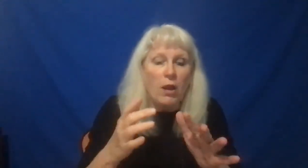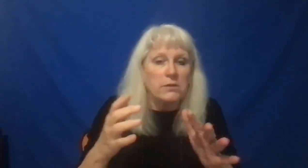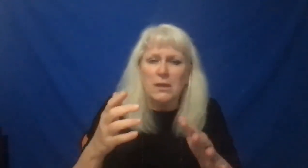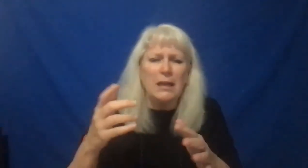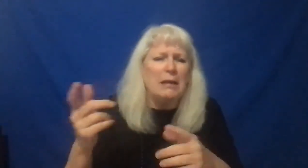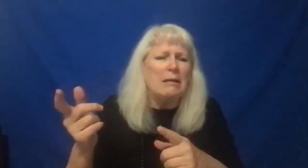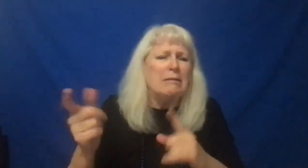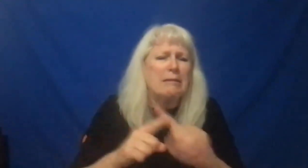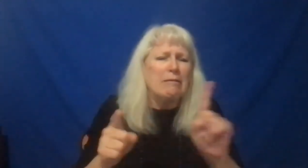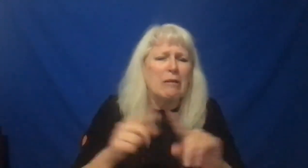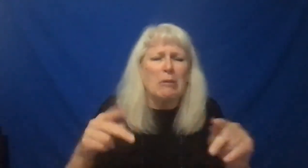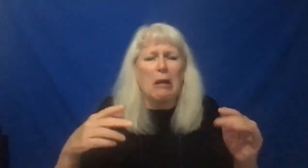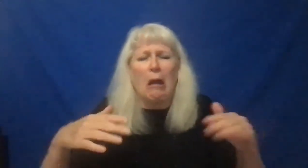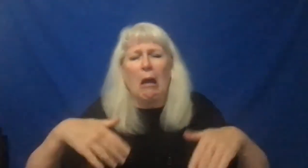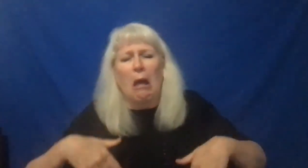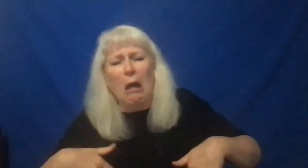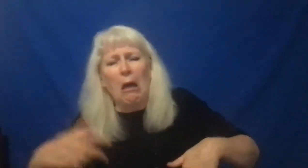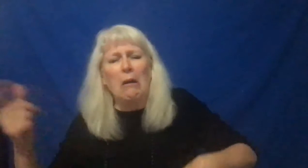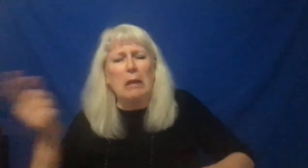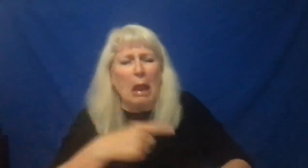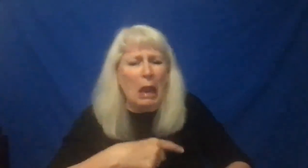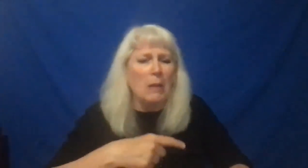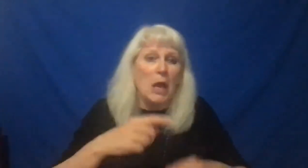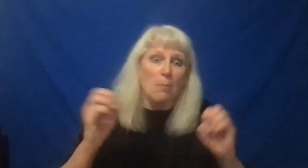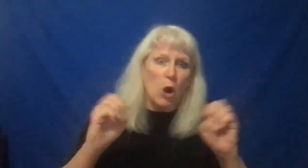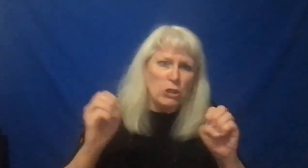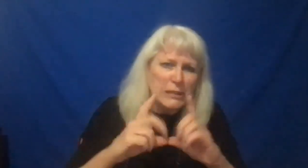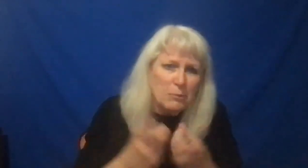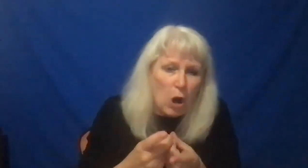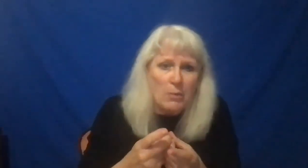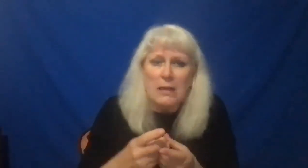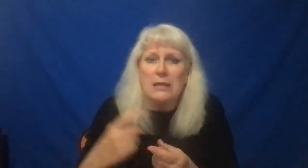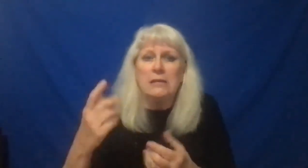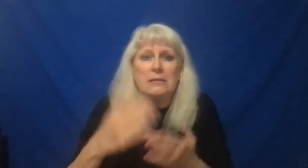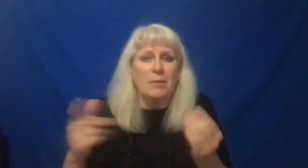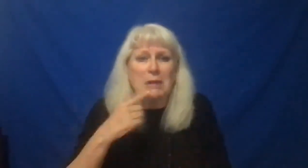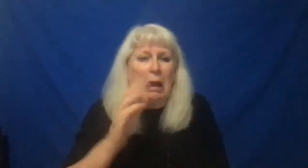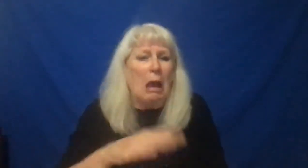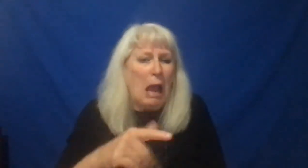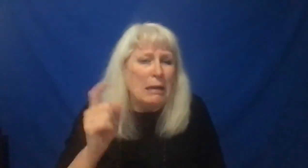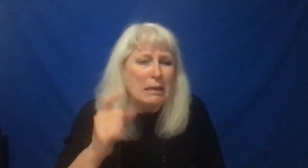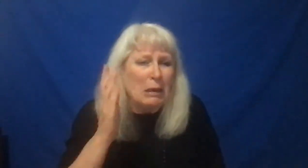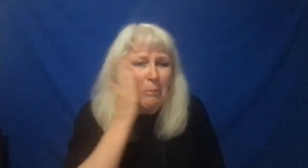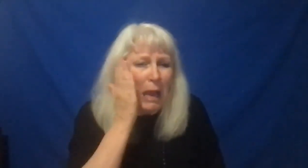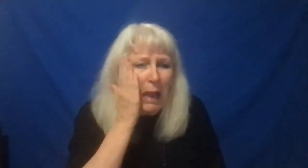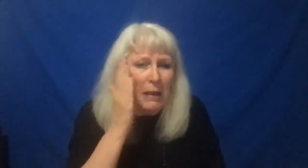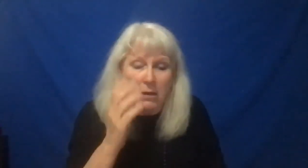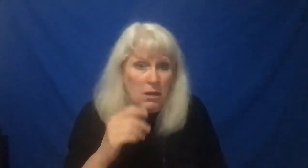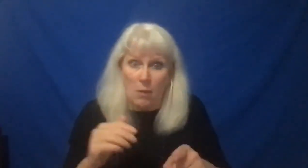emergency department, the alcoholics that Dr. Bob said, sister, I need to admit this alcoholic. She